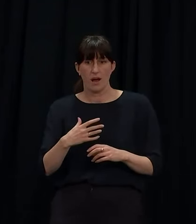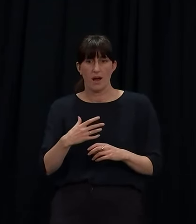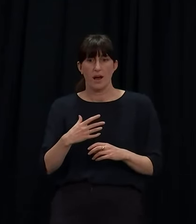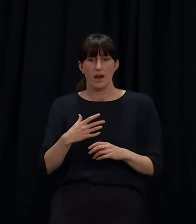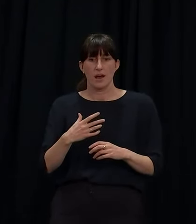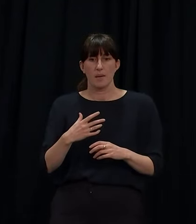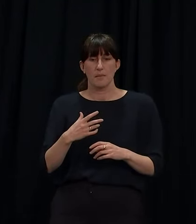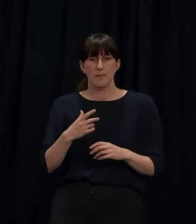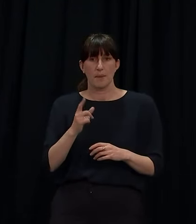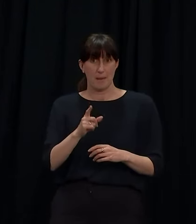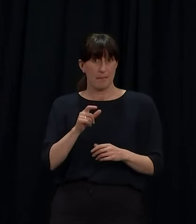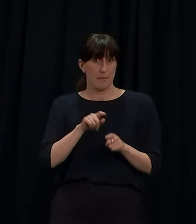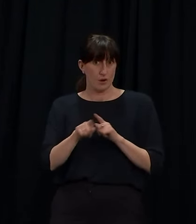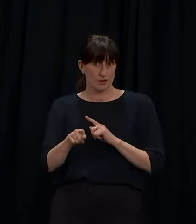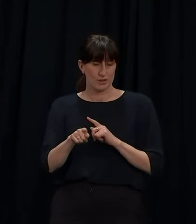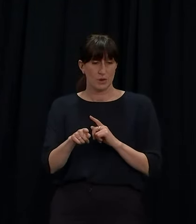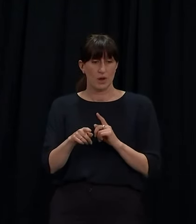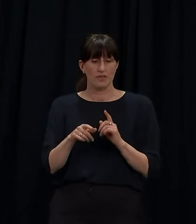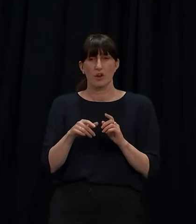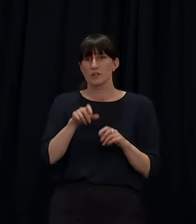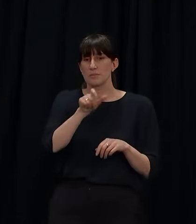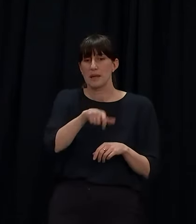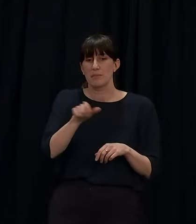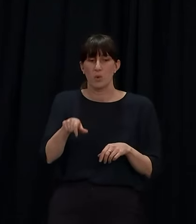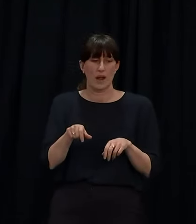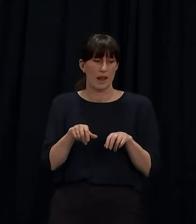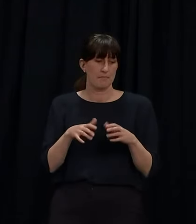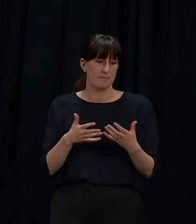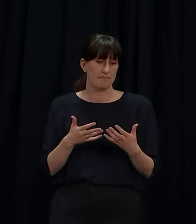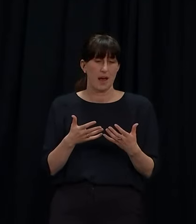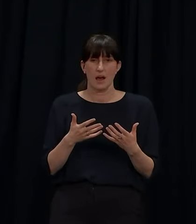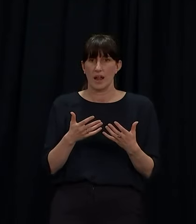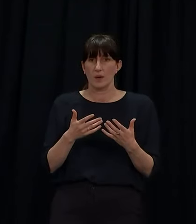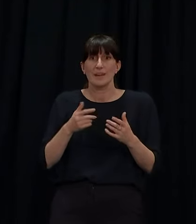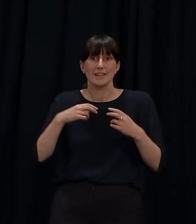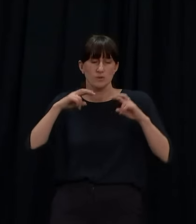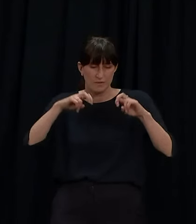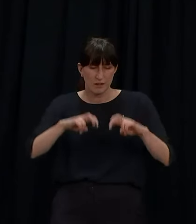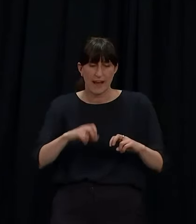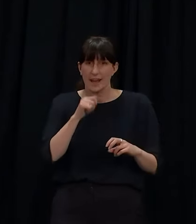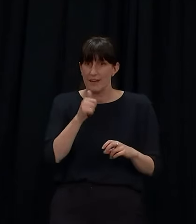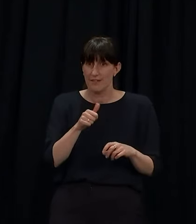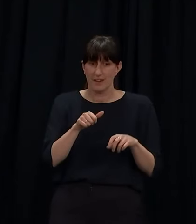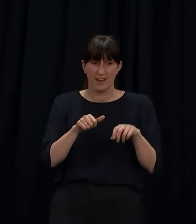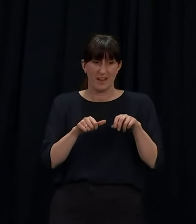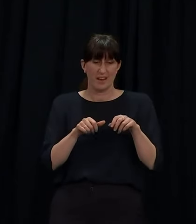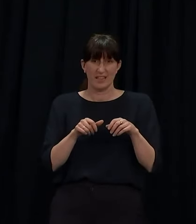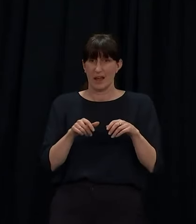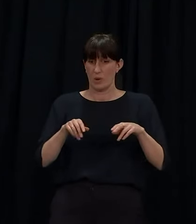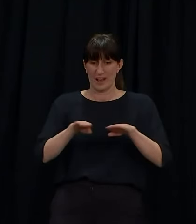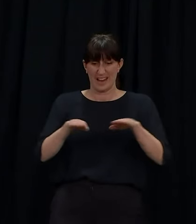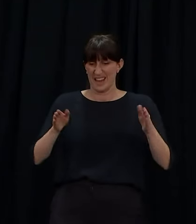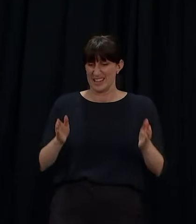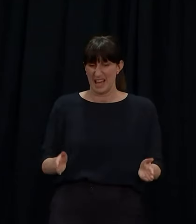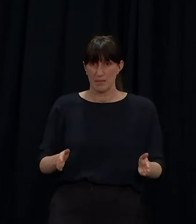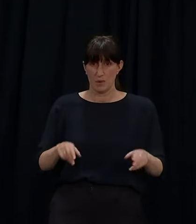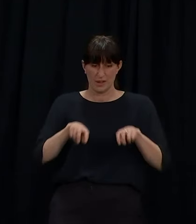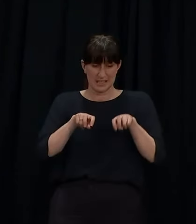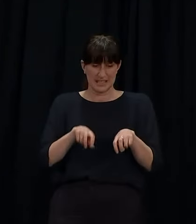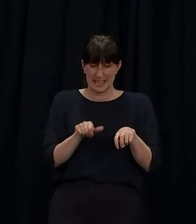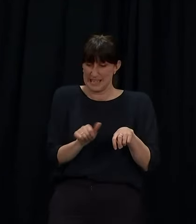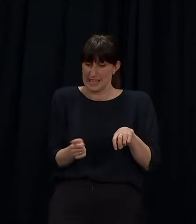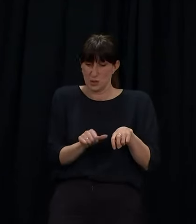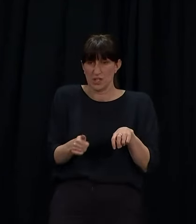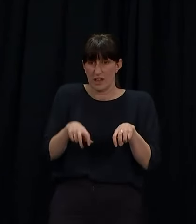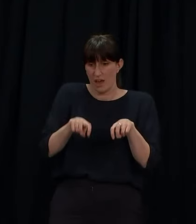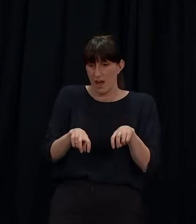So, for instance, were they seated next to each other? Were they at the social event together? because some of those different events might be quite